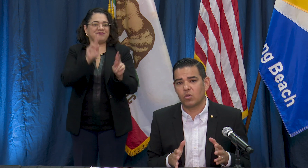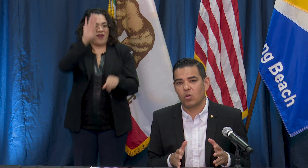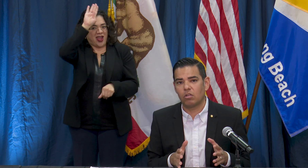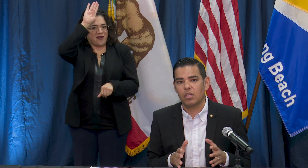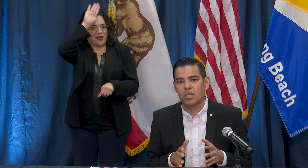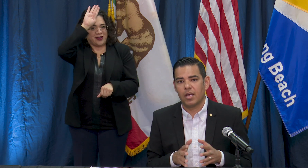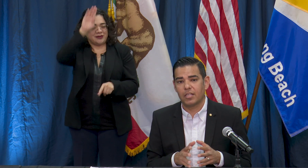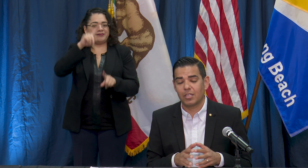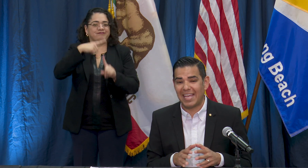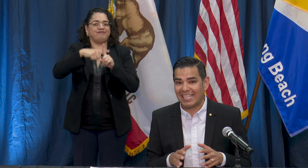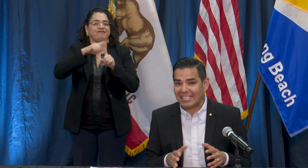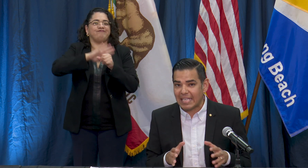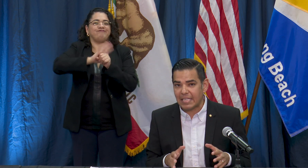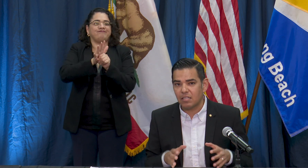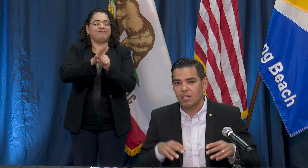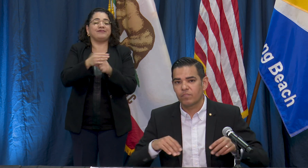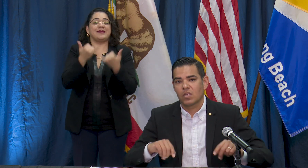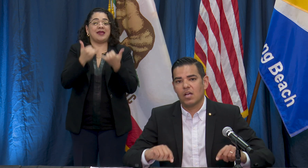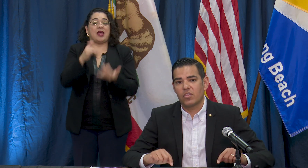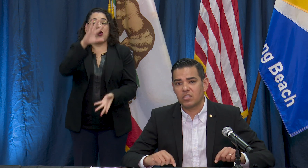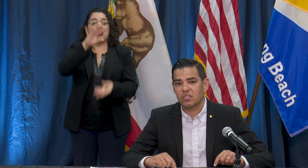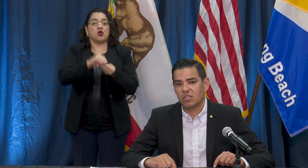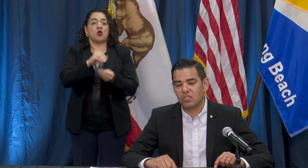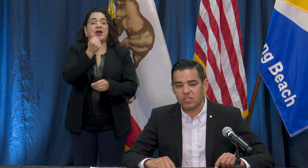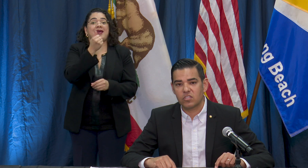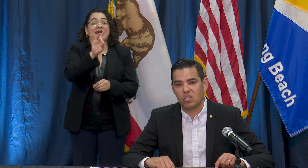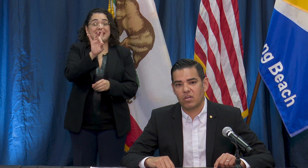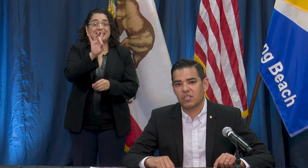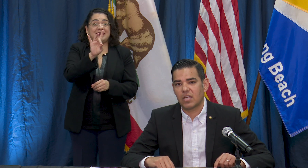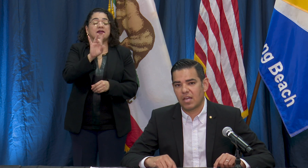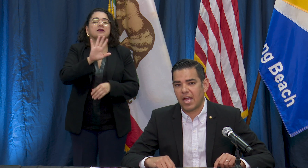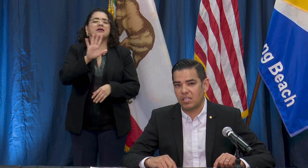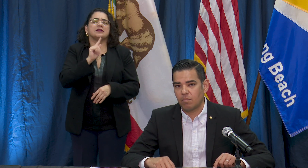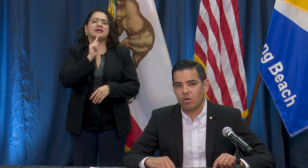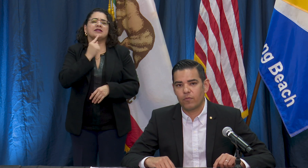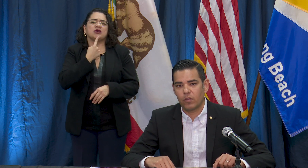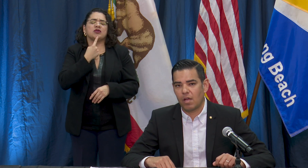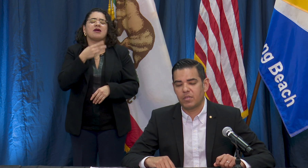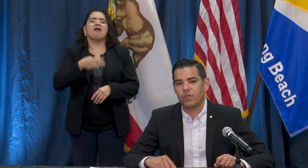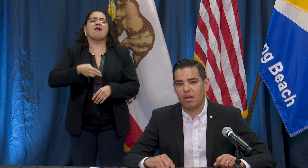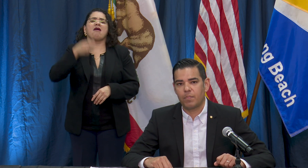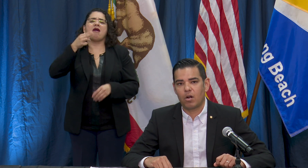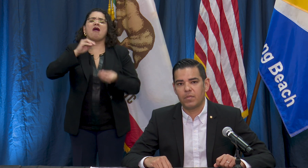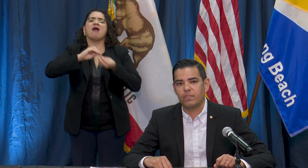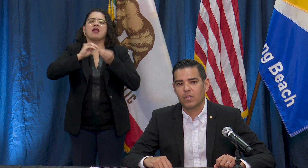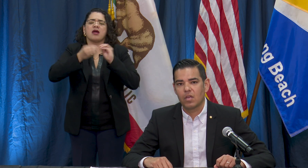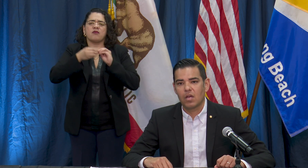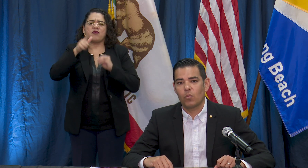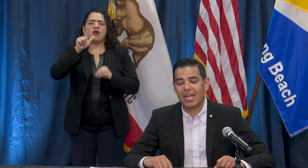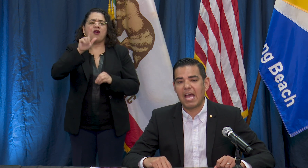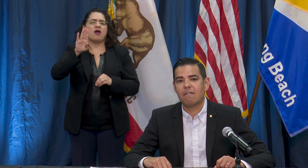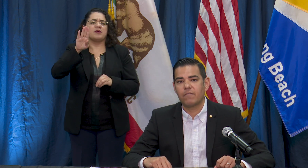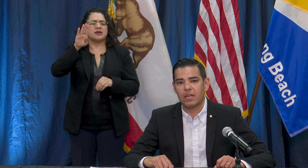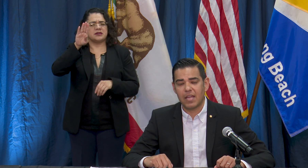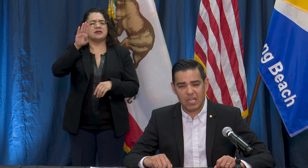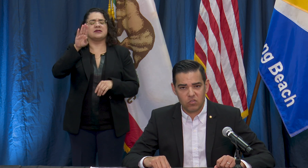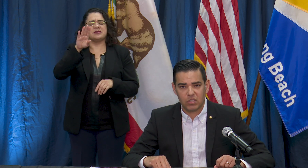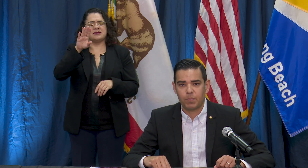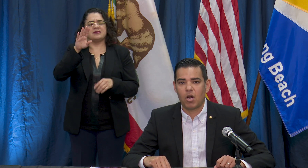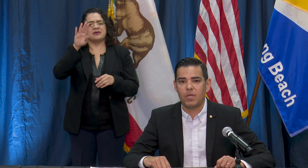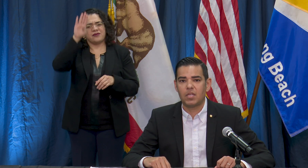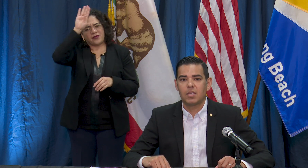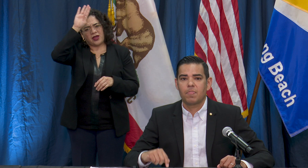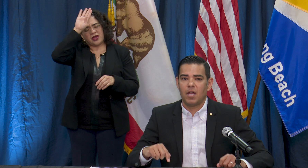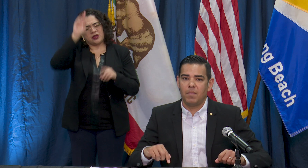brings the total to 18. This is a serious and high number for the Long Beach Fire Department. We have an